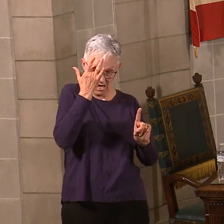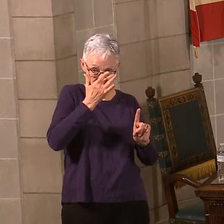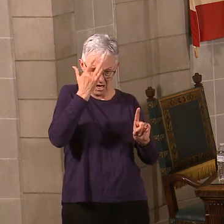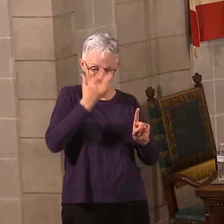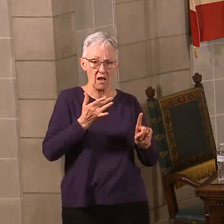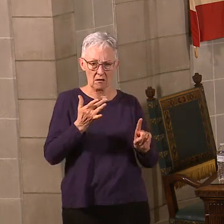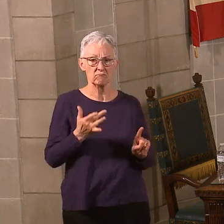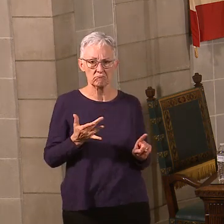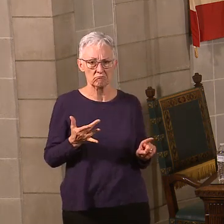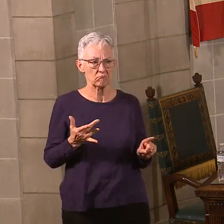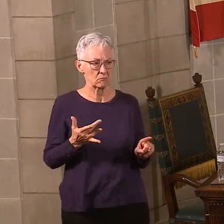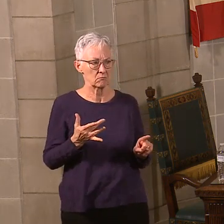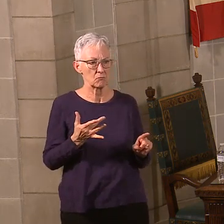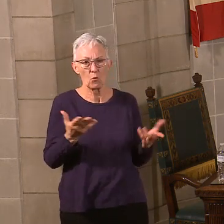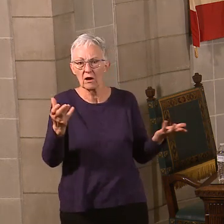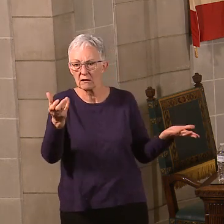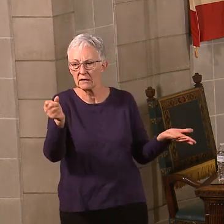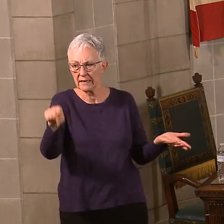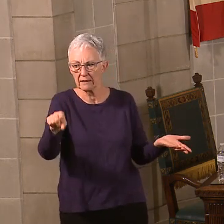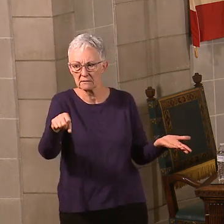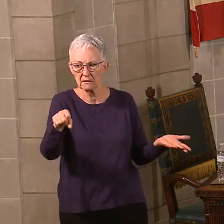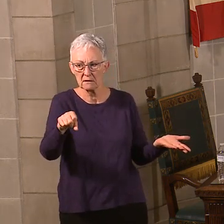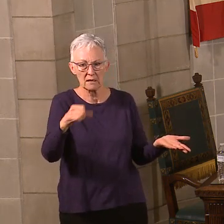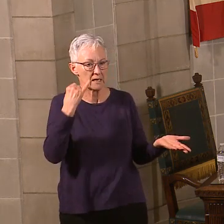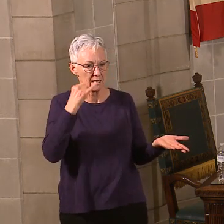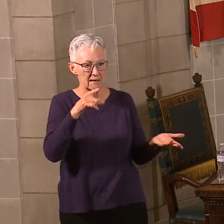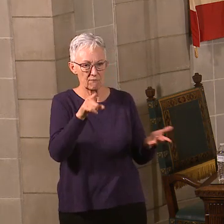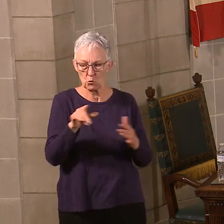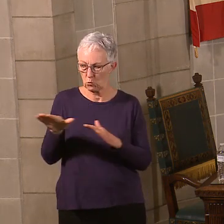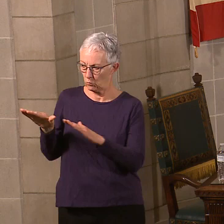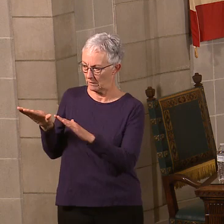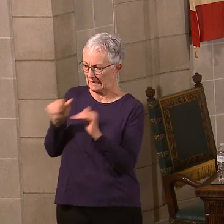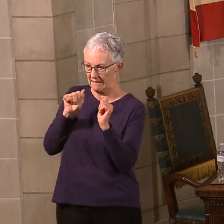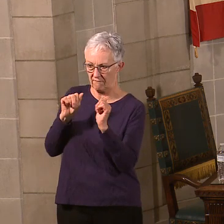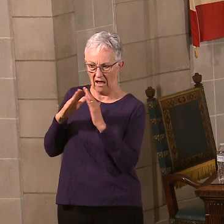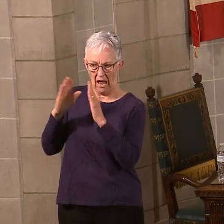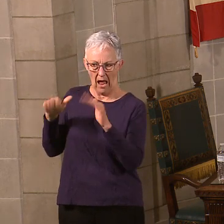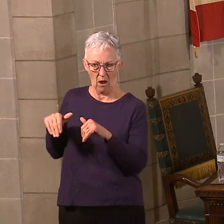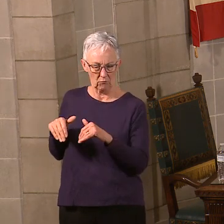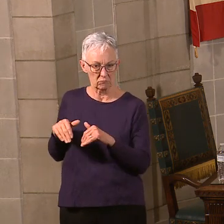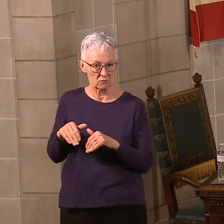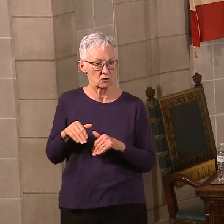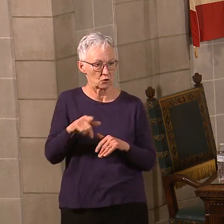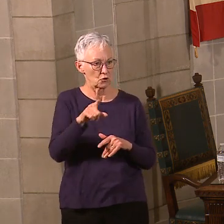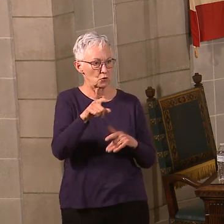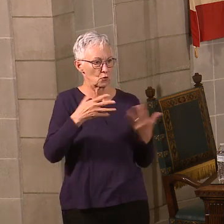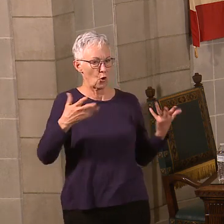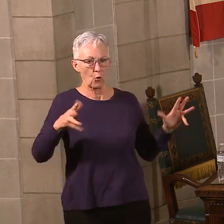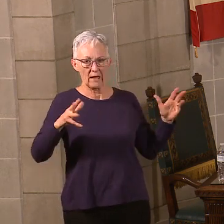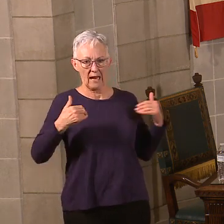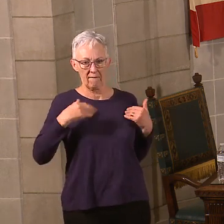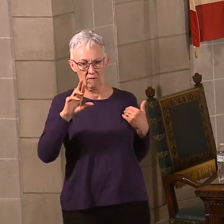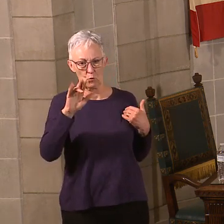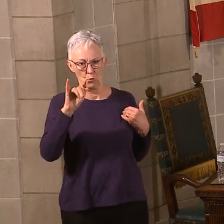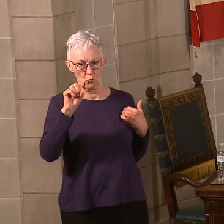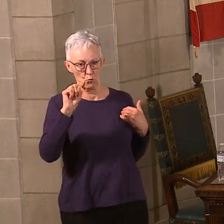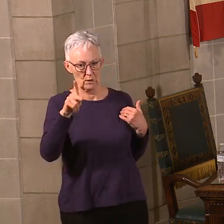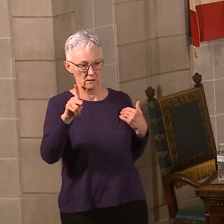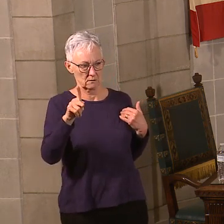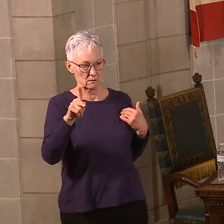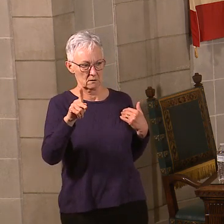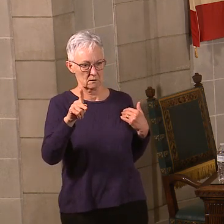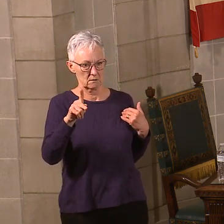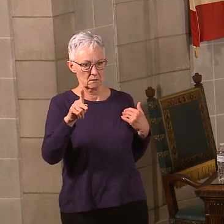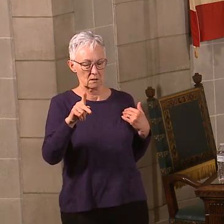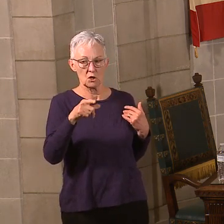leave your home. Unless you completely isolate yourself from every other single human being and stay in your home, you will be at risk. What we're asking